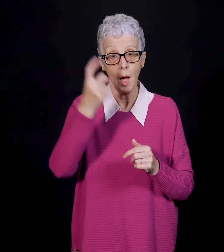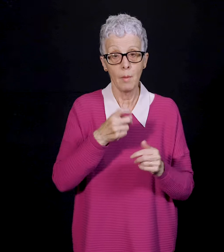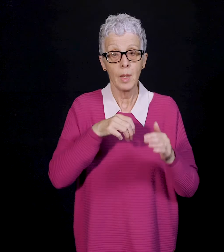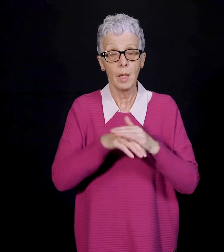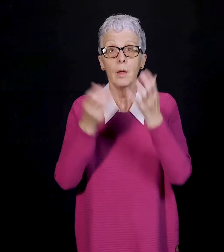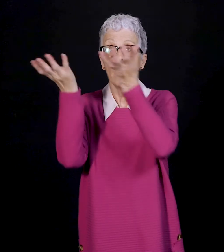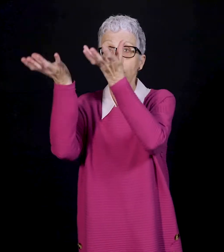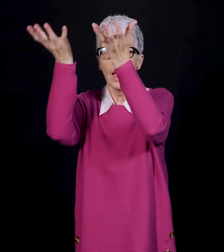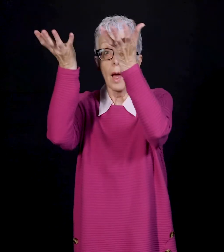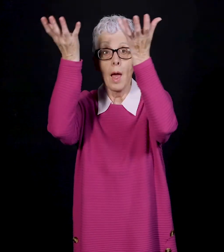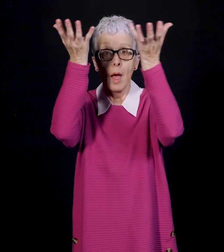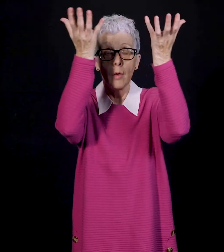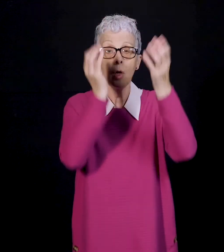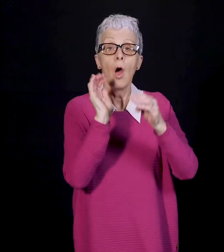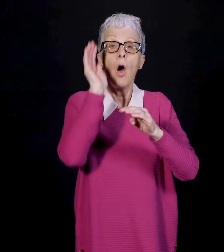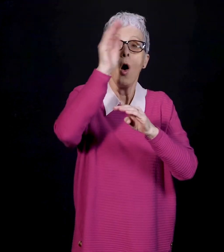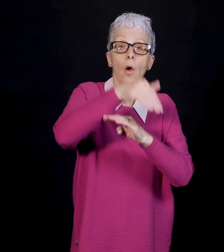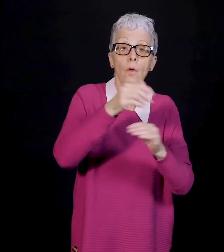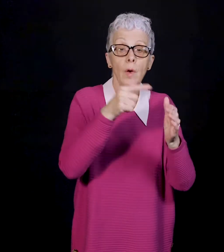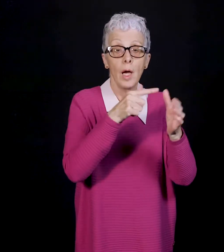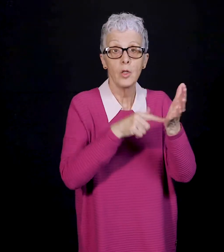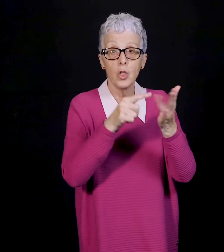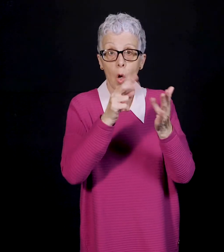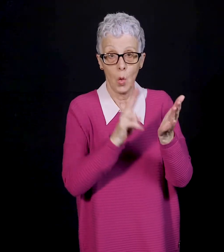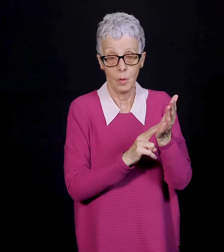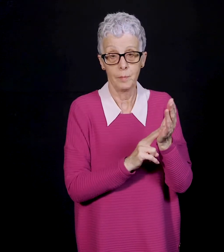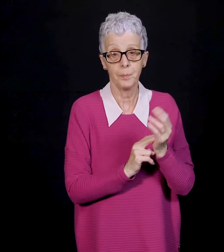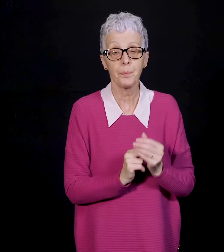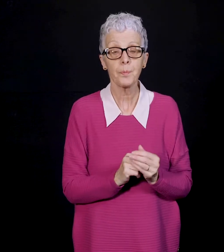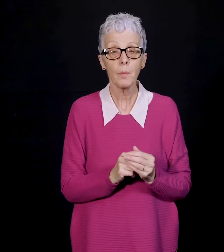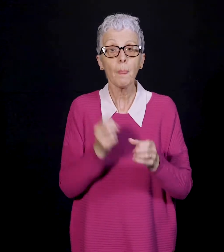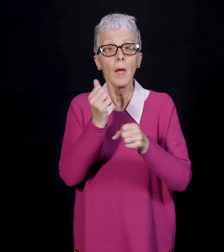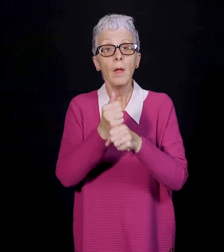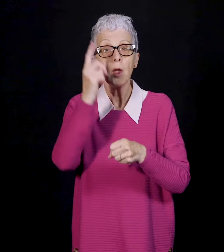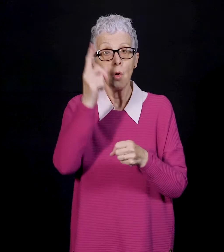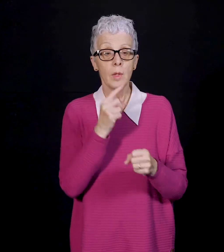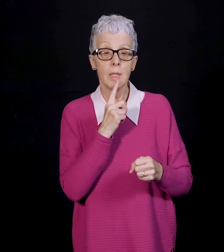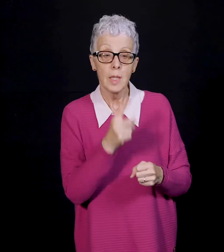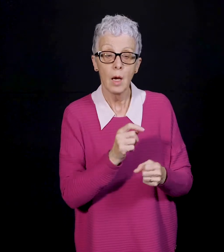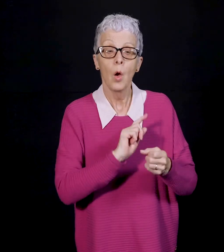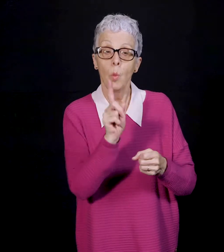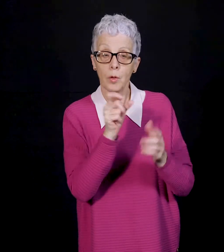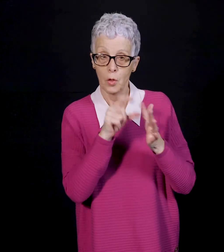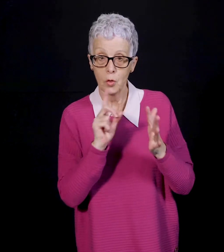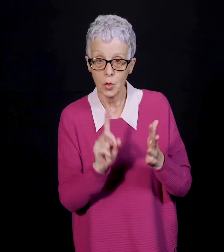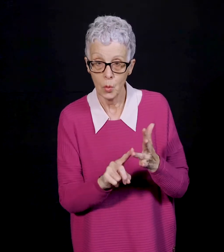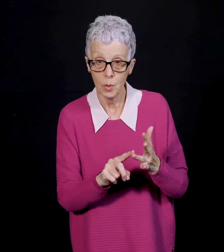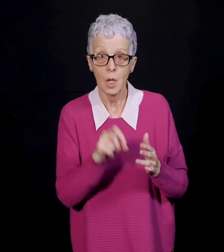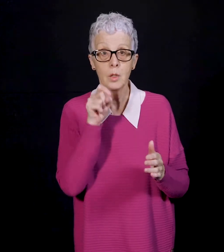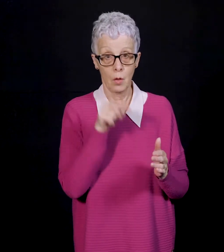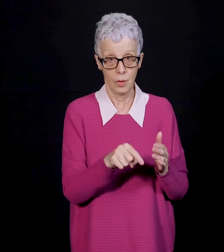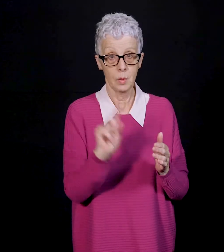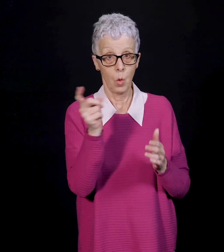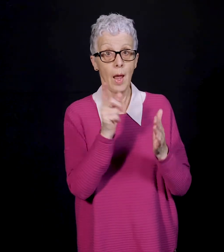the cloud over the atonement cover." And then God begins to lay out very specifically how he is to approach. This is how Aaron